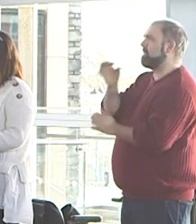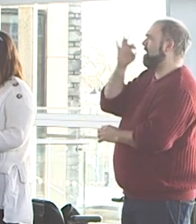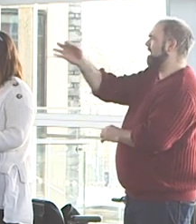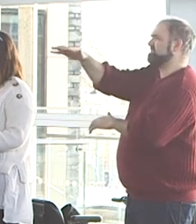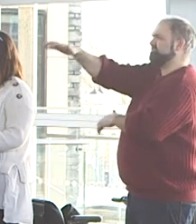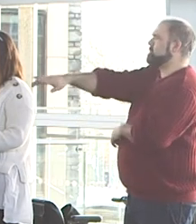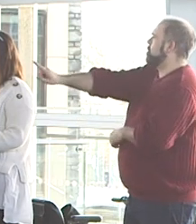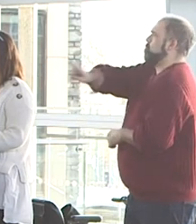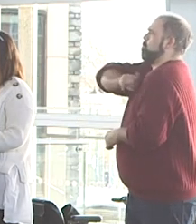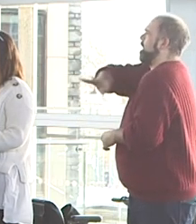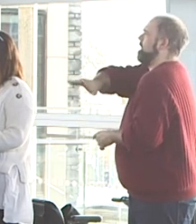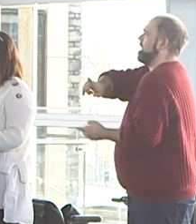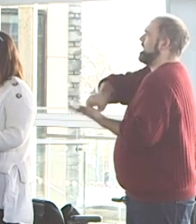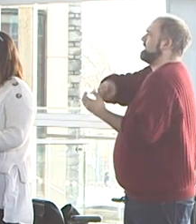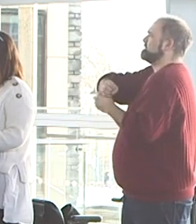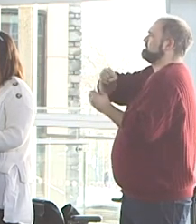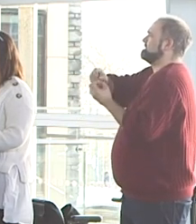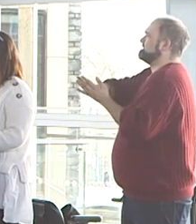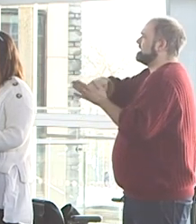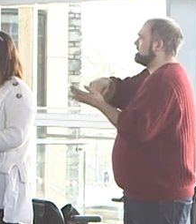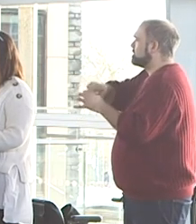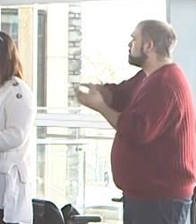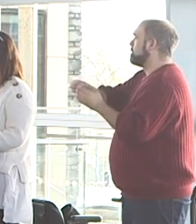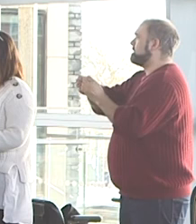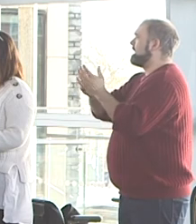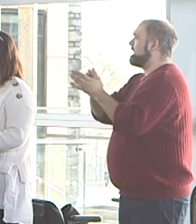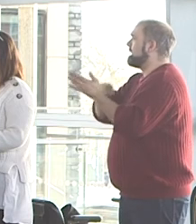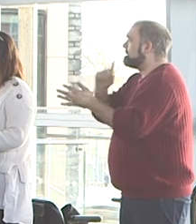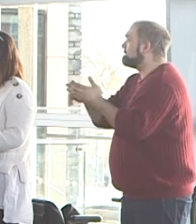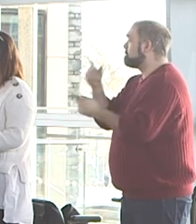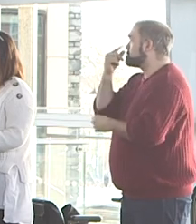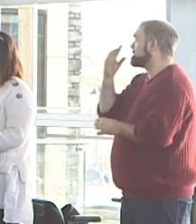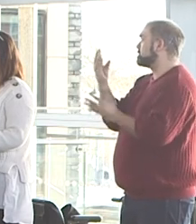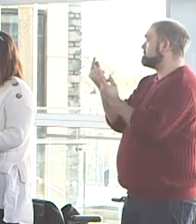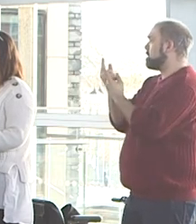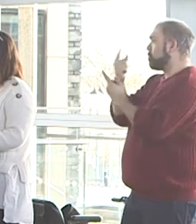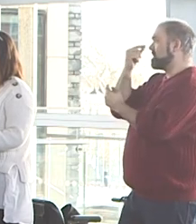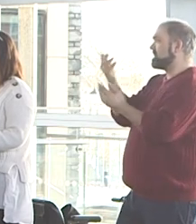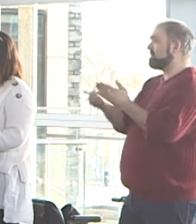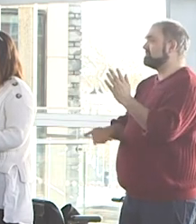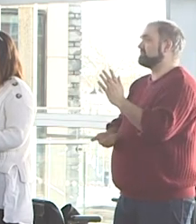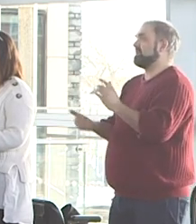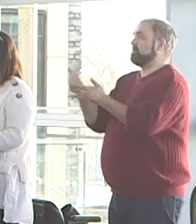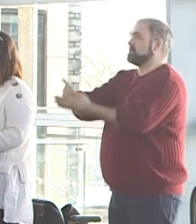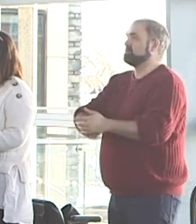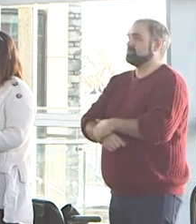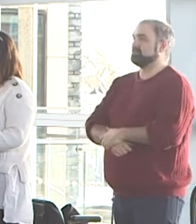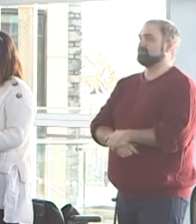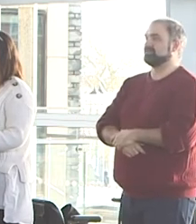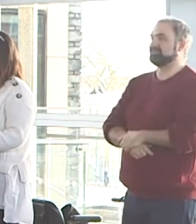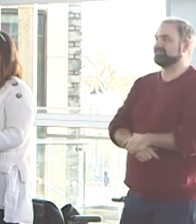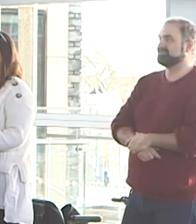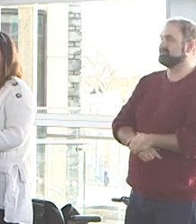not LGBT people BME here. So that's also somehow you can help.